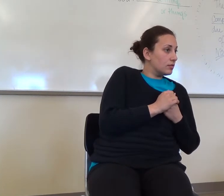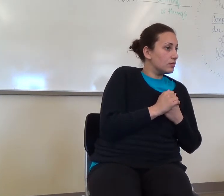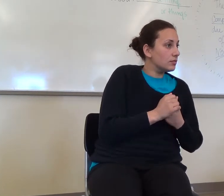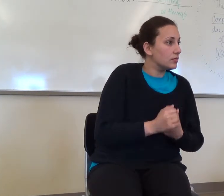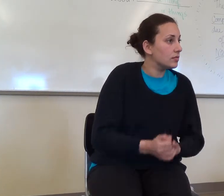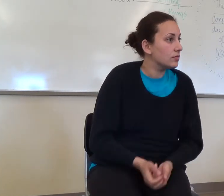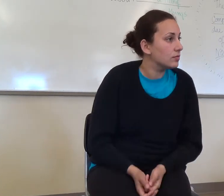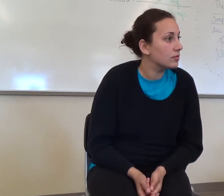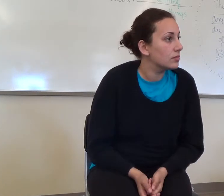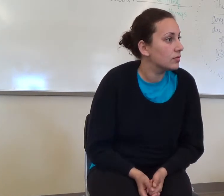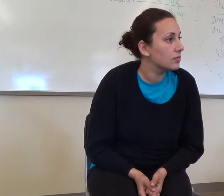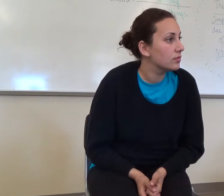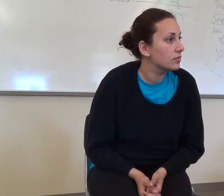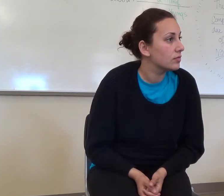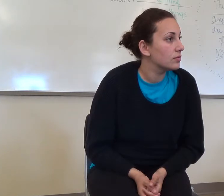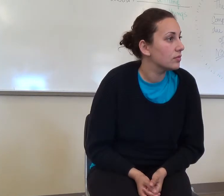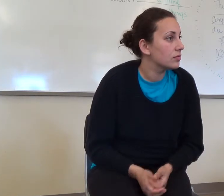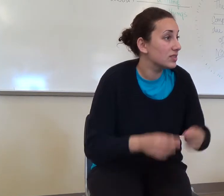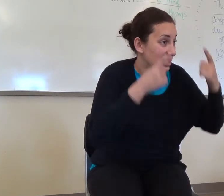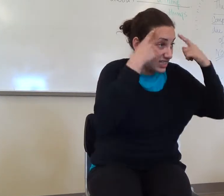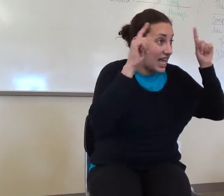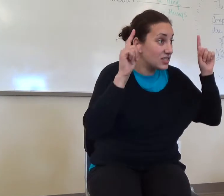The notes, this annotation that